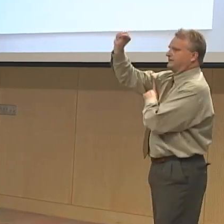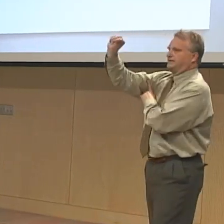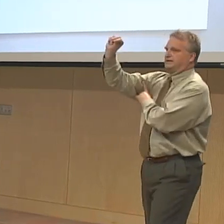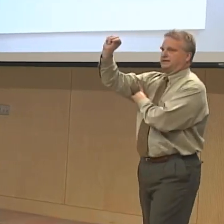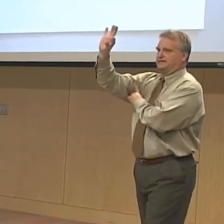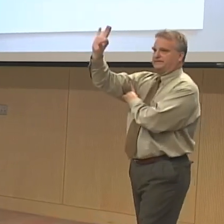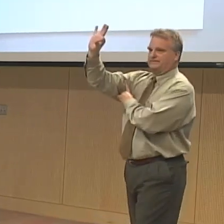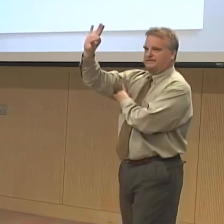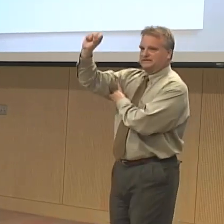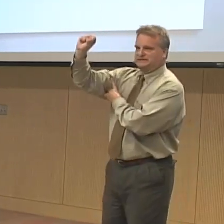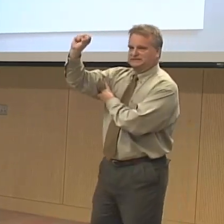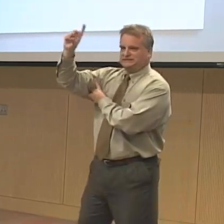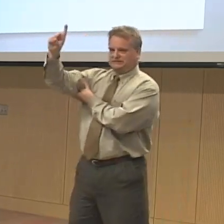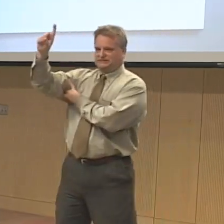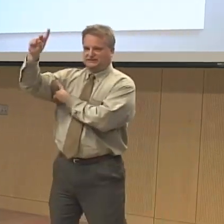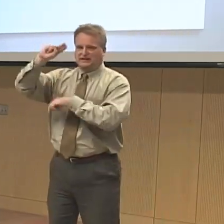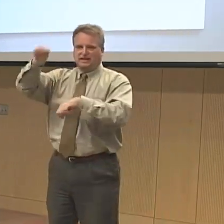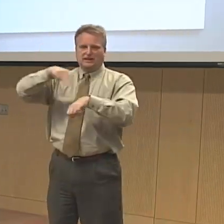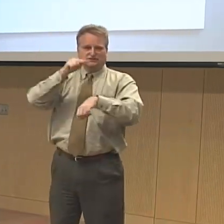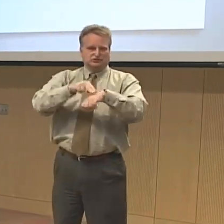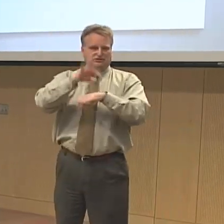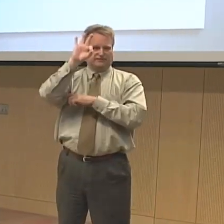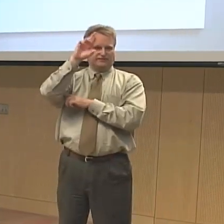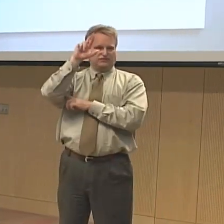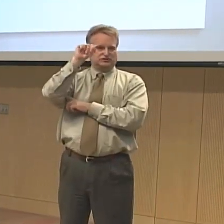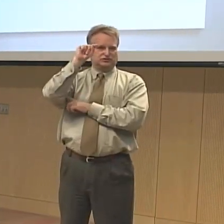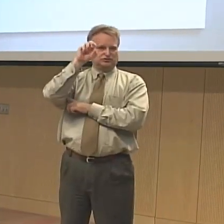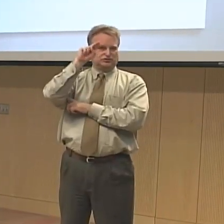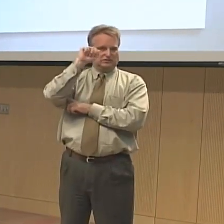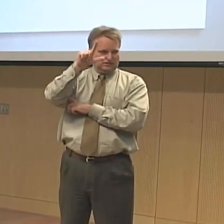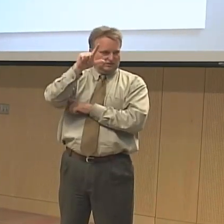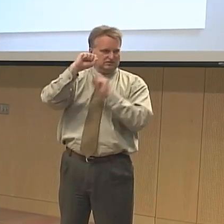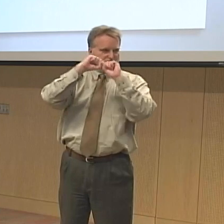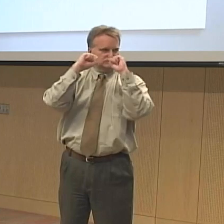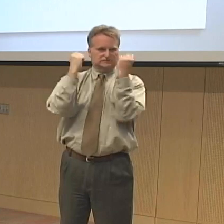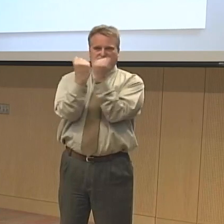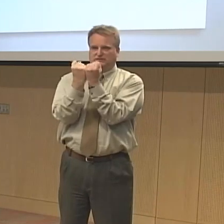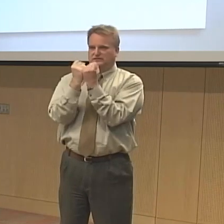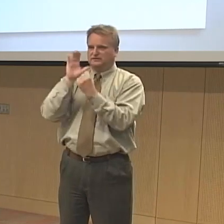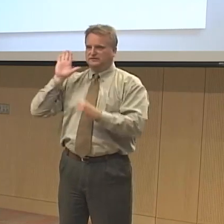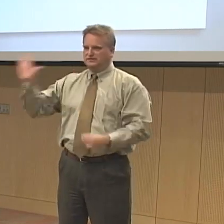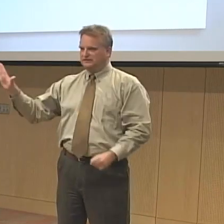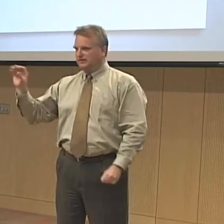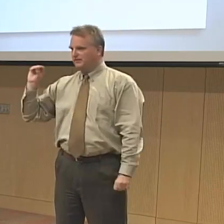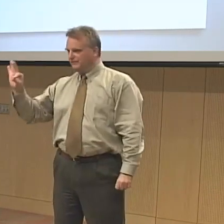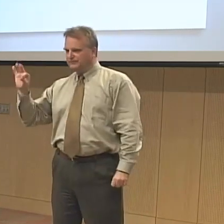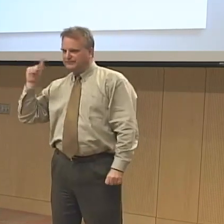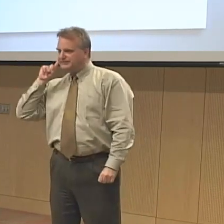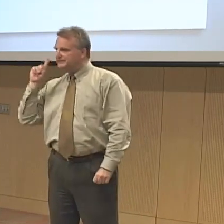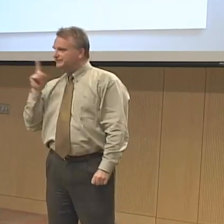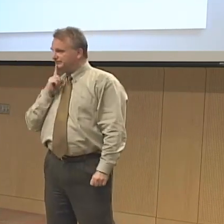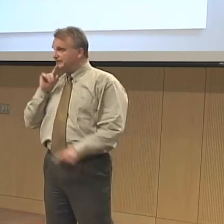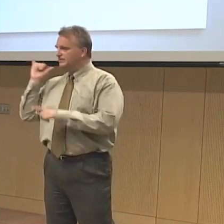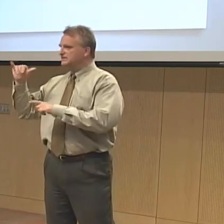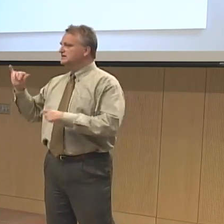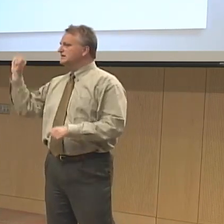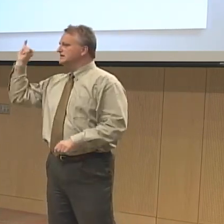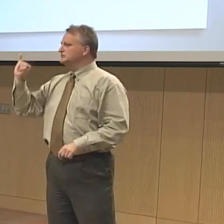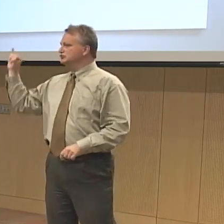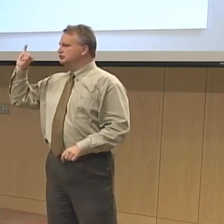For example, the NFSD, the National Fraternal Society of the Deaf. That